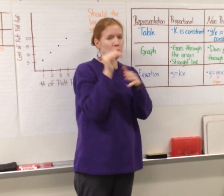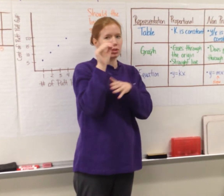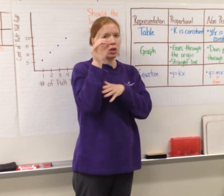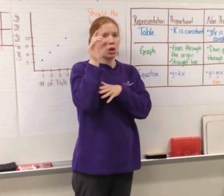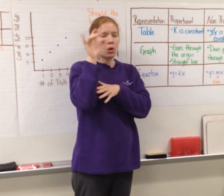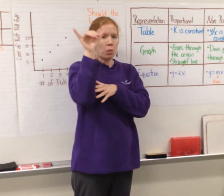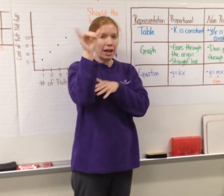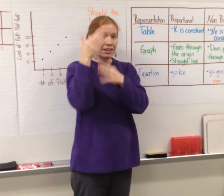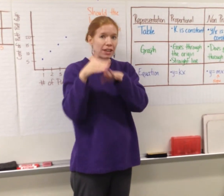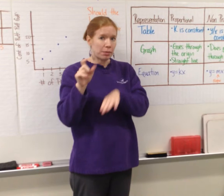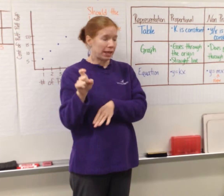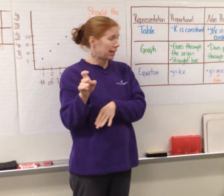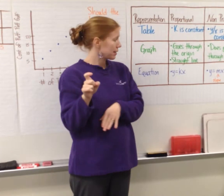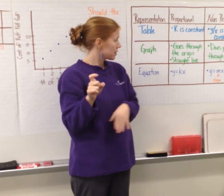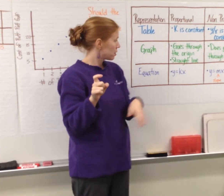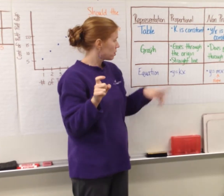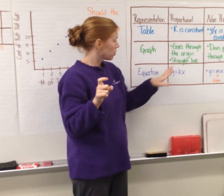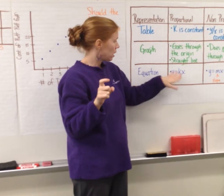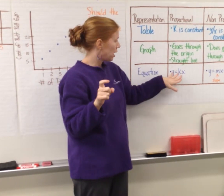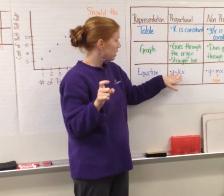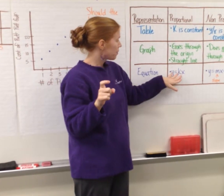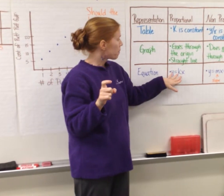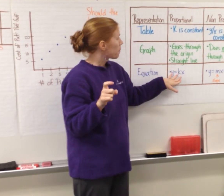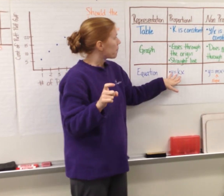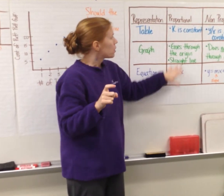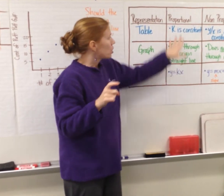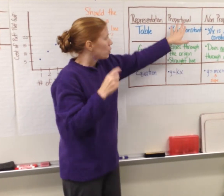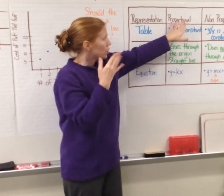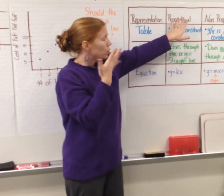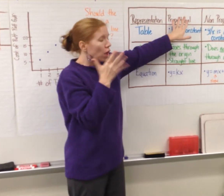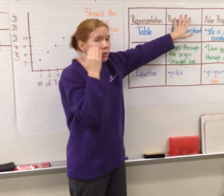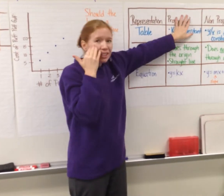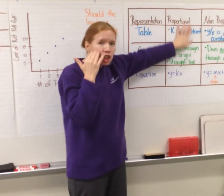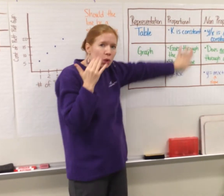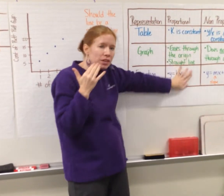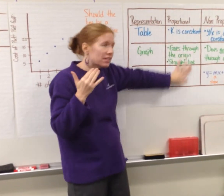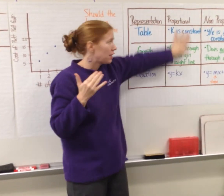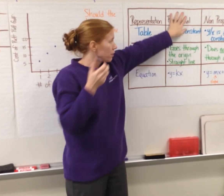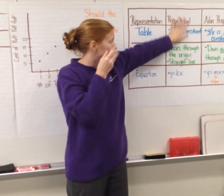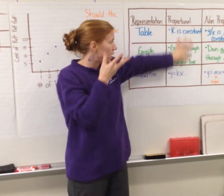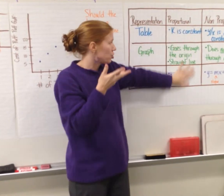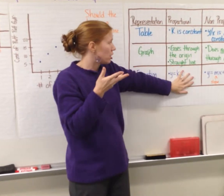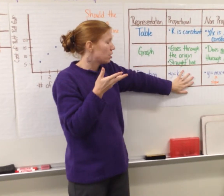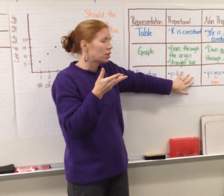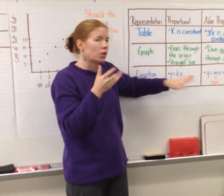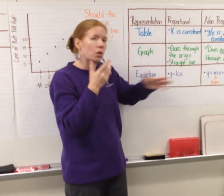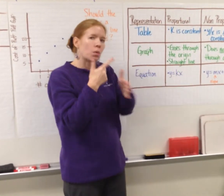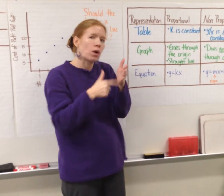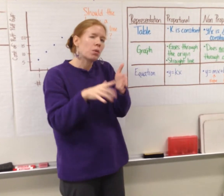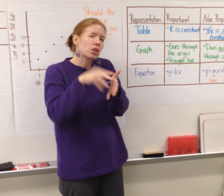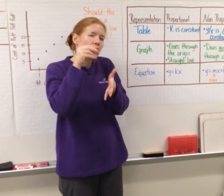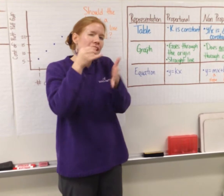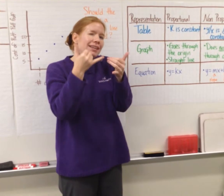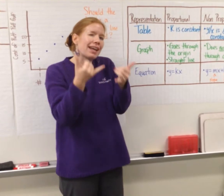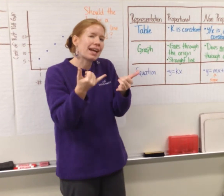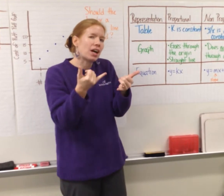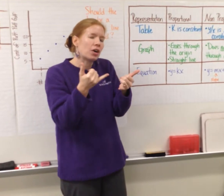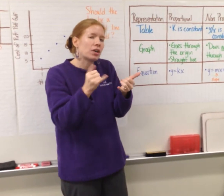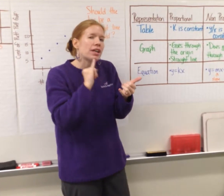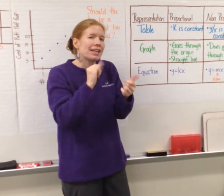equals y divided by x. Okay? So you already know this information. What we're learning now